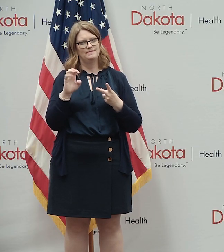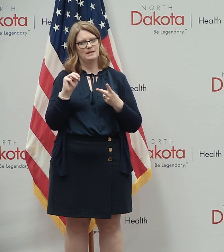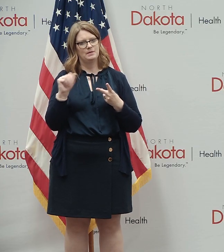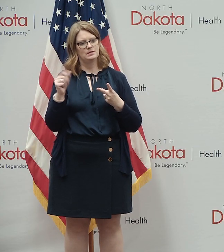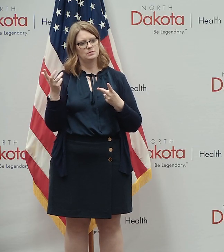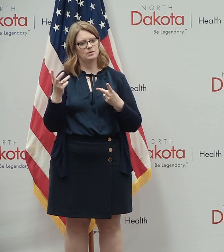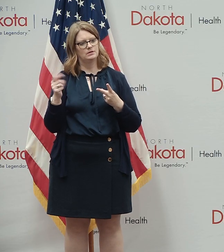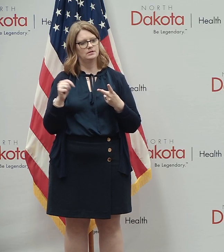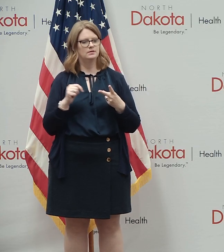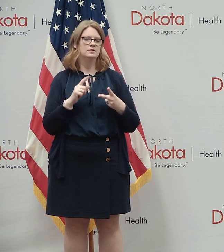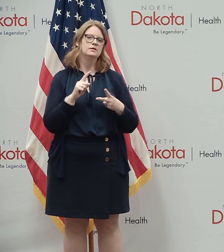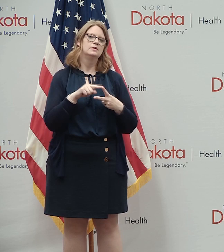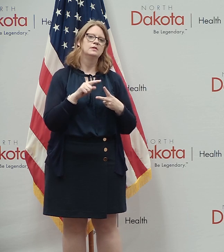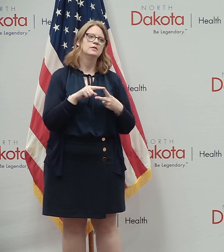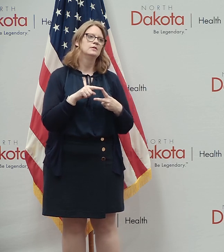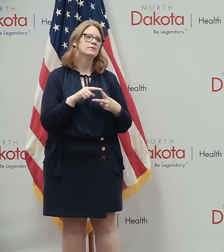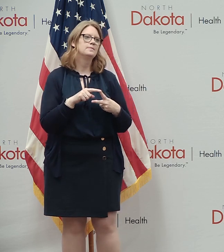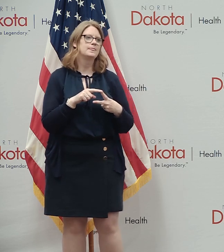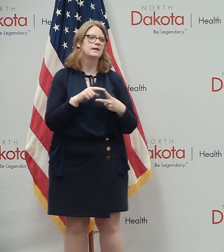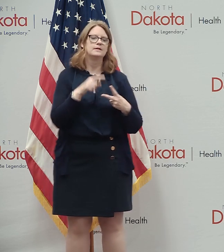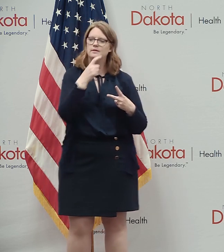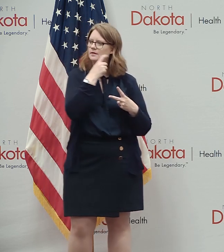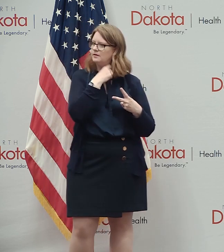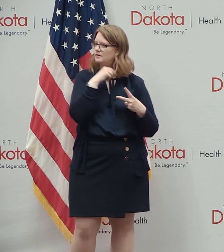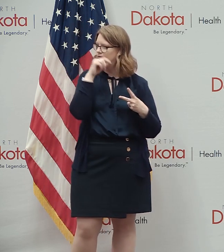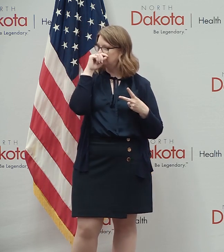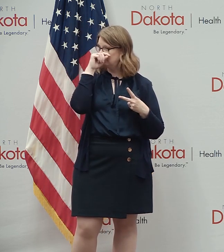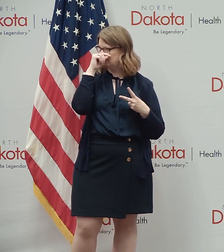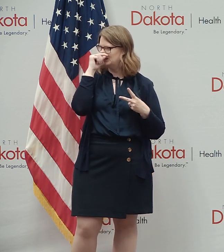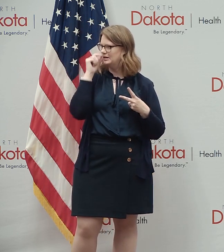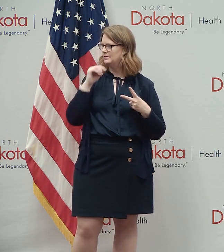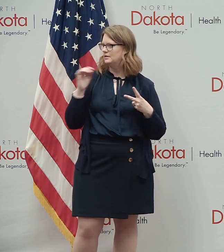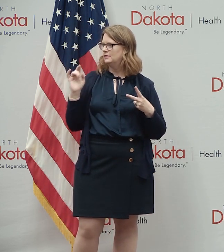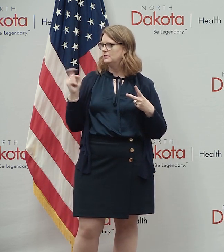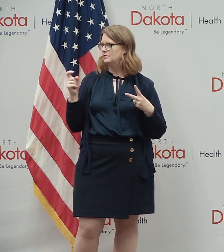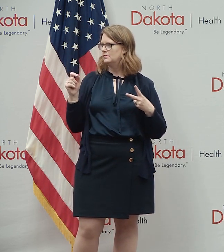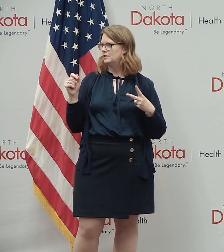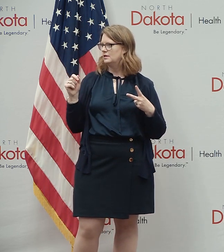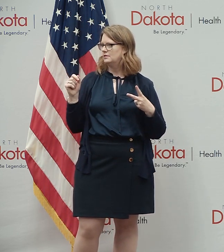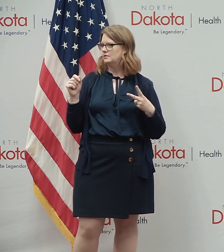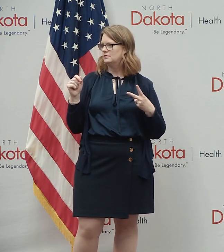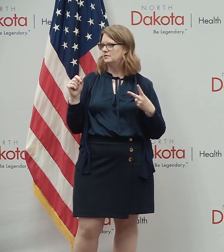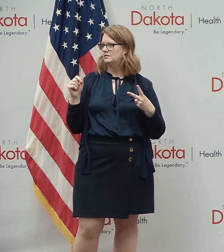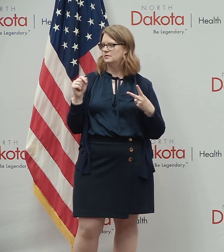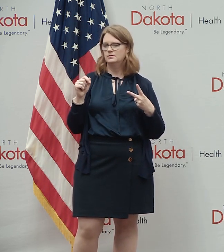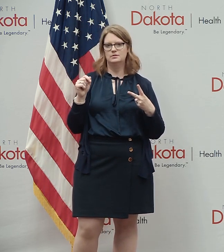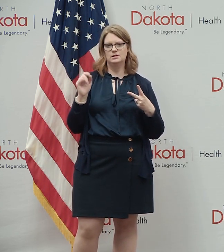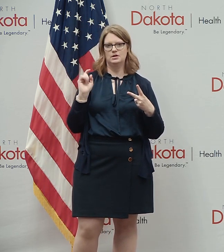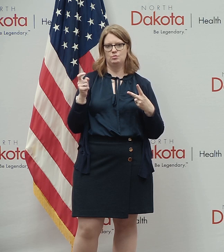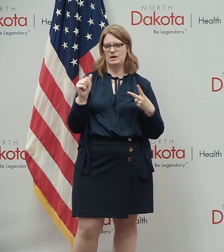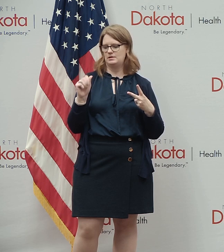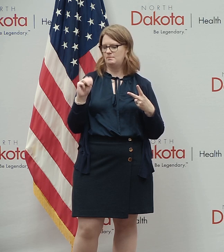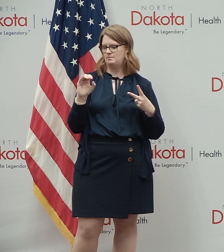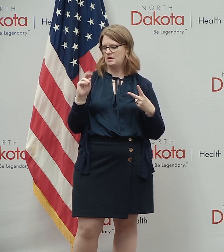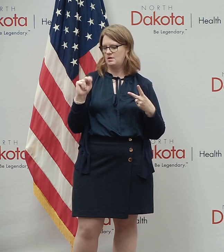Well, I'm answering the first question. I'll help somebody else come up with the grant amount from FEMA for me, because I don't believe I got that right